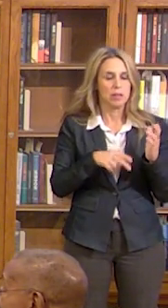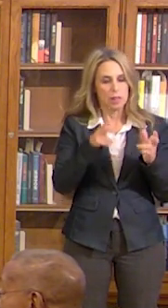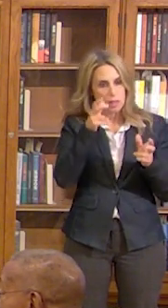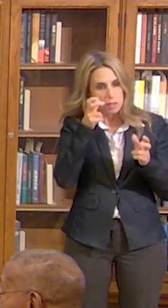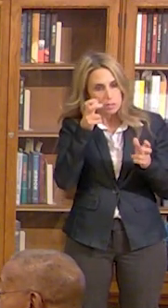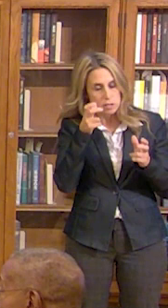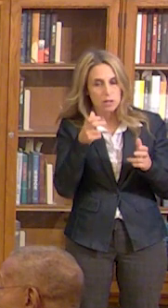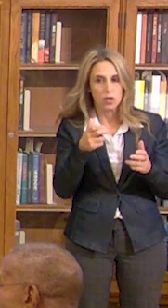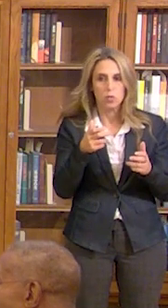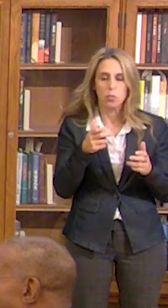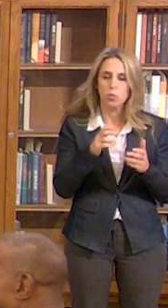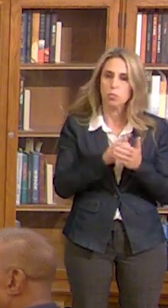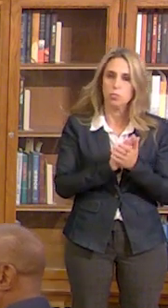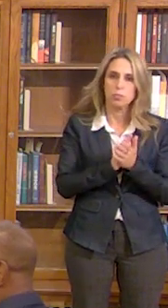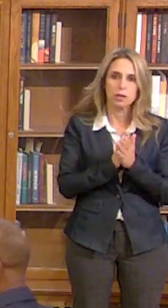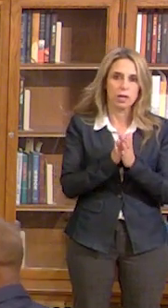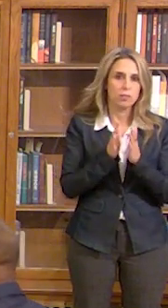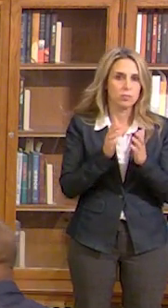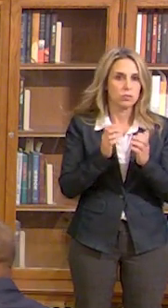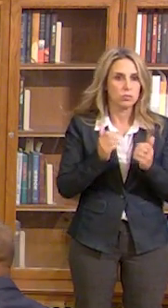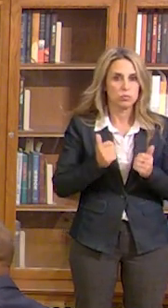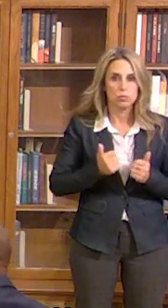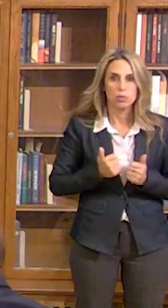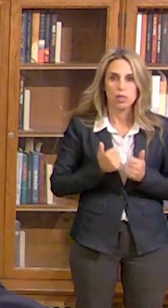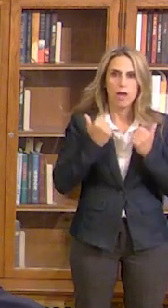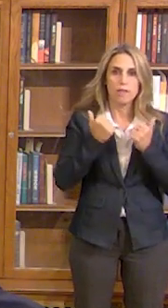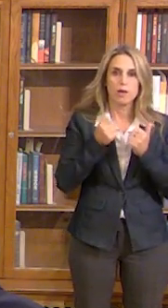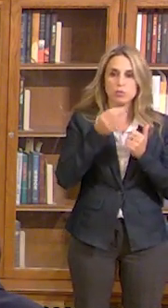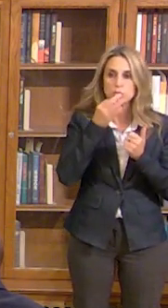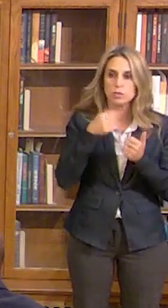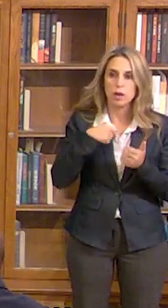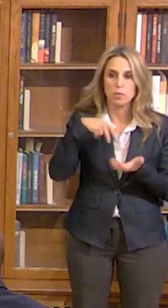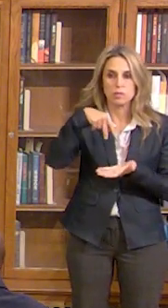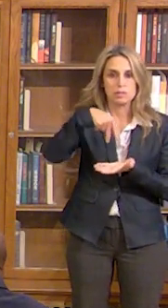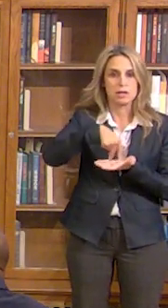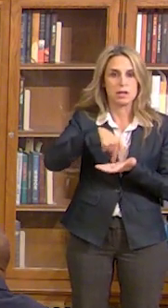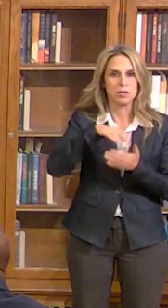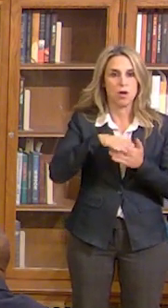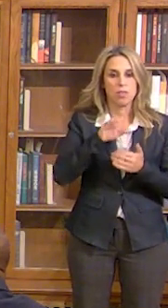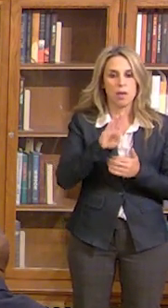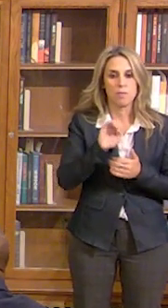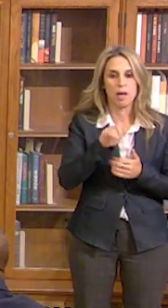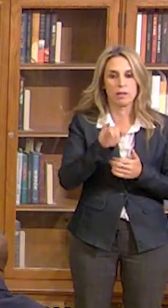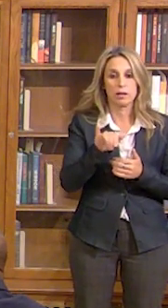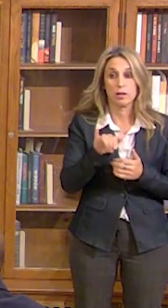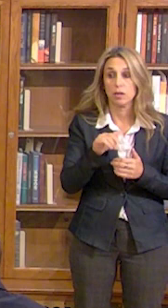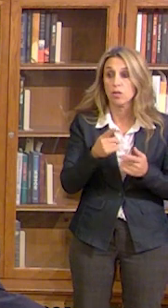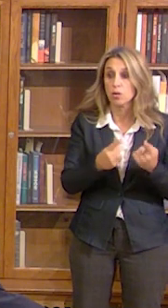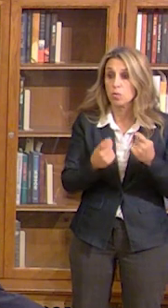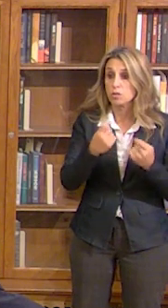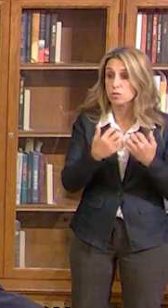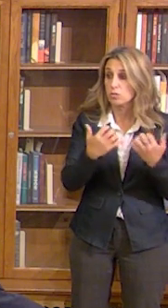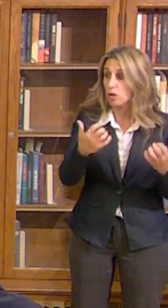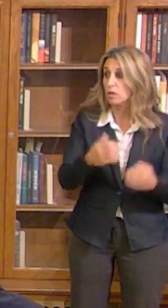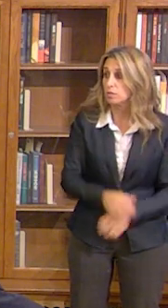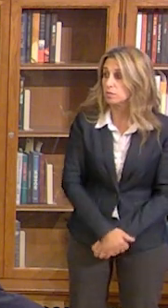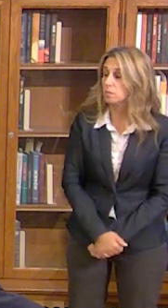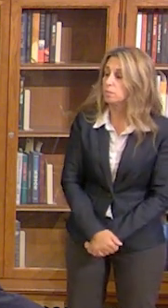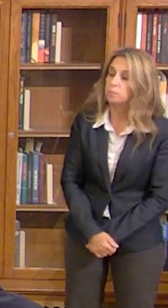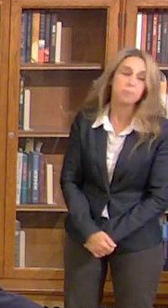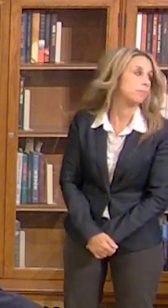to life as soon as I was standing on that Battlefield so be thinking of that too now are there questions from the